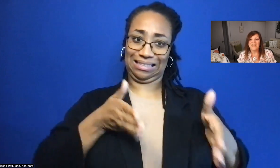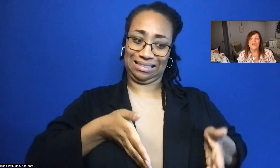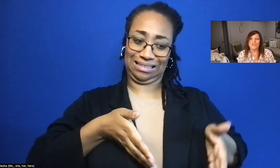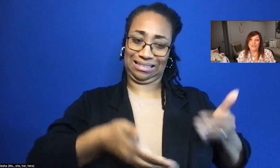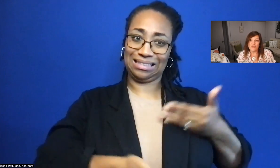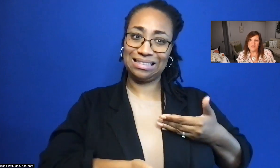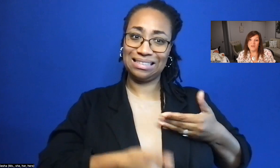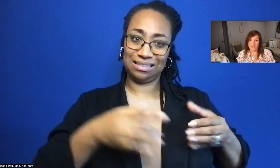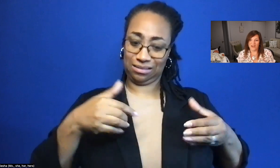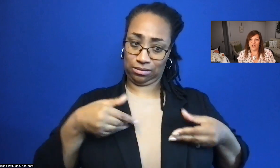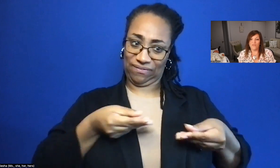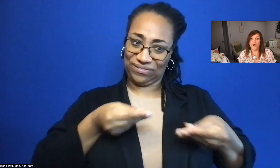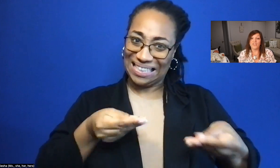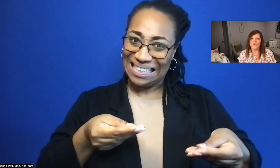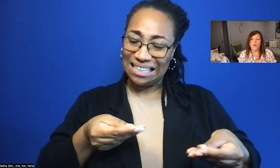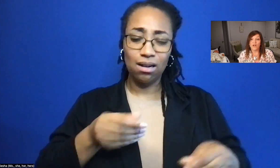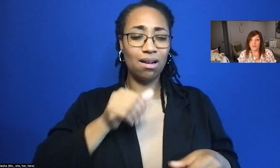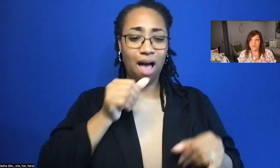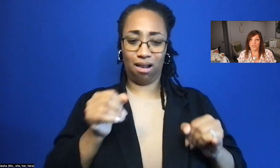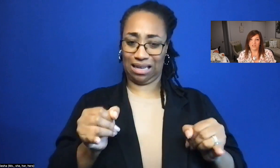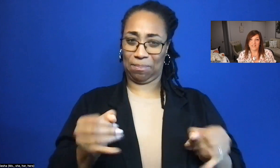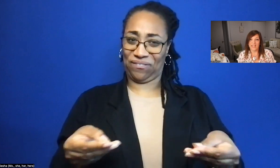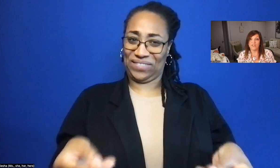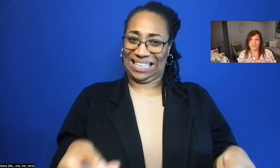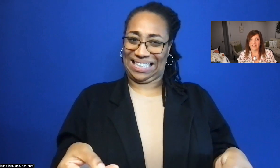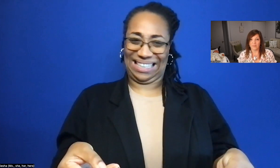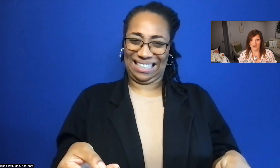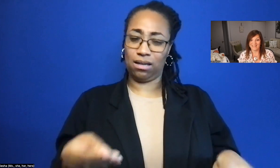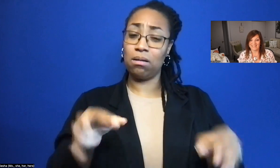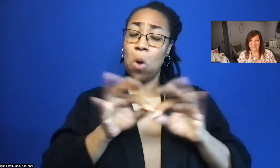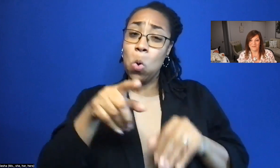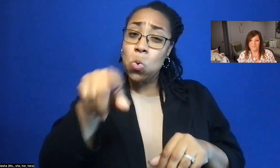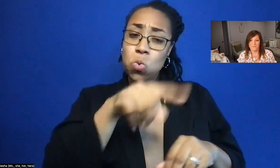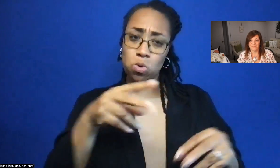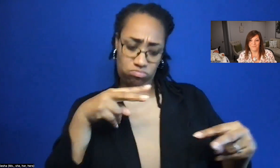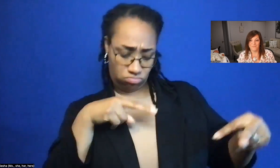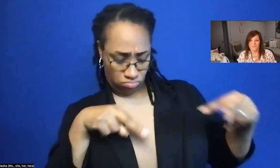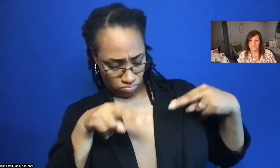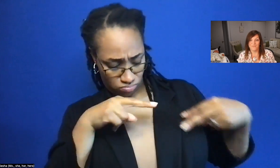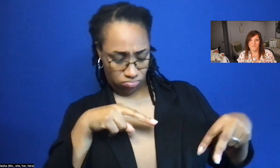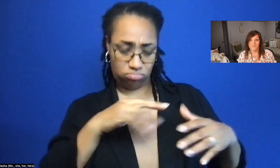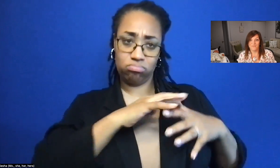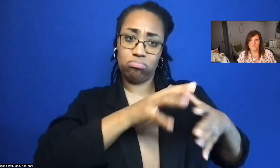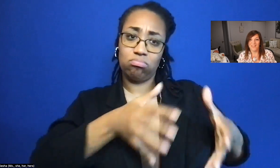But do be aware of what your nipple looks like during pregnancy.